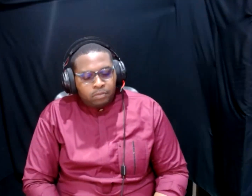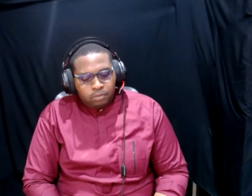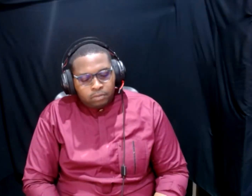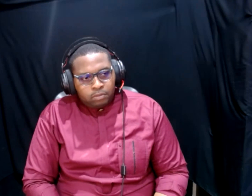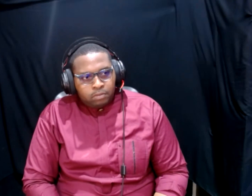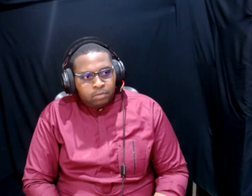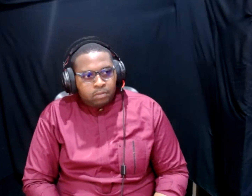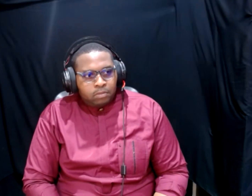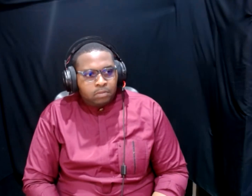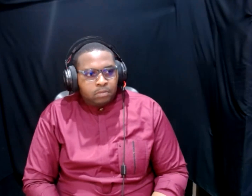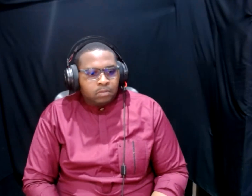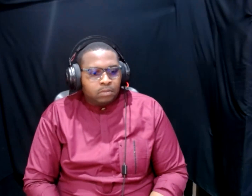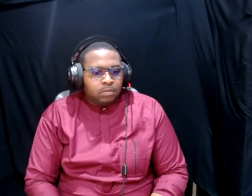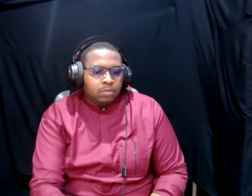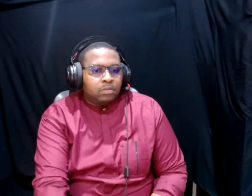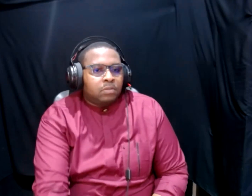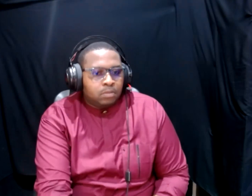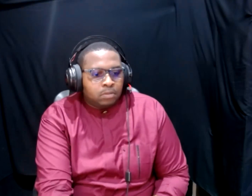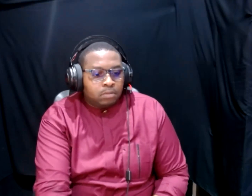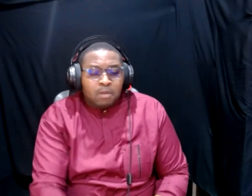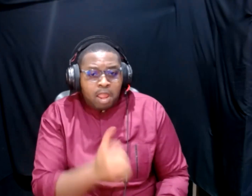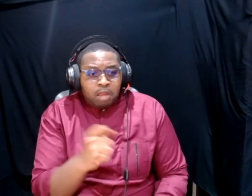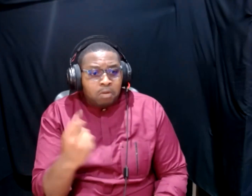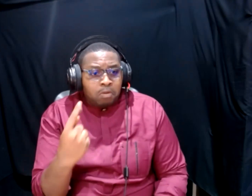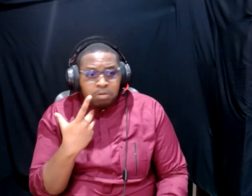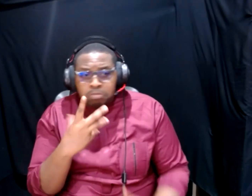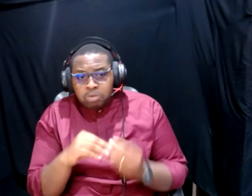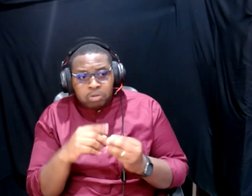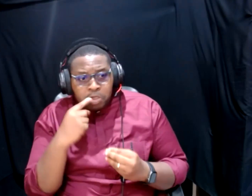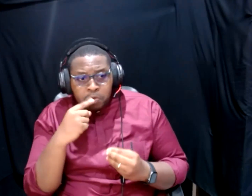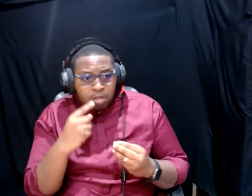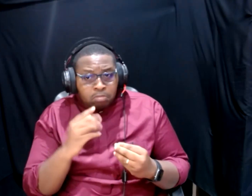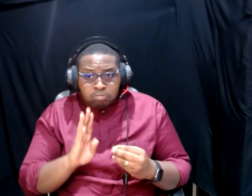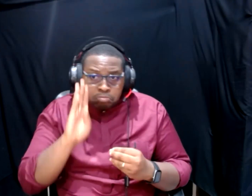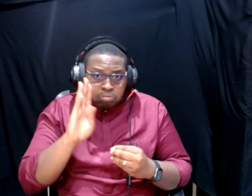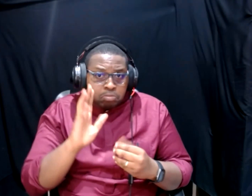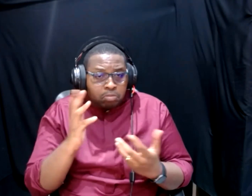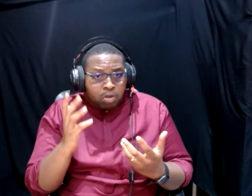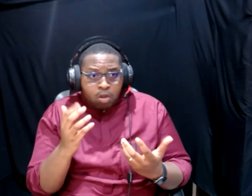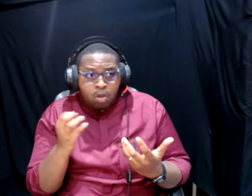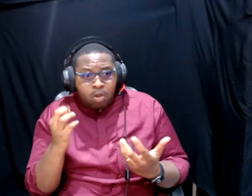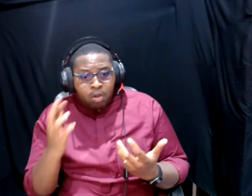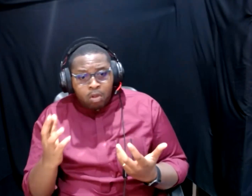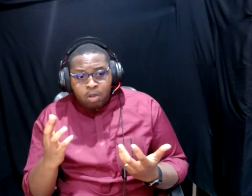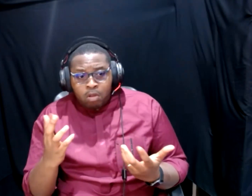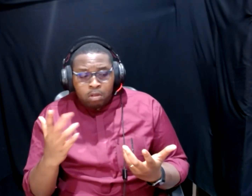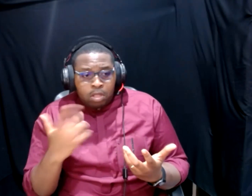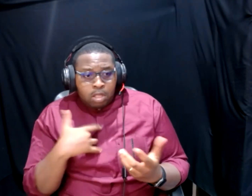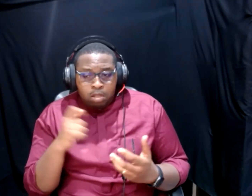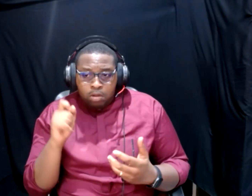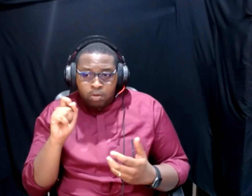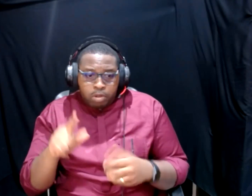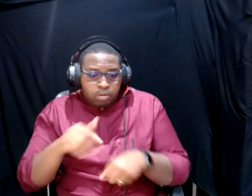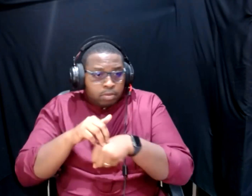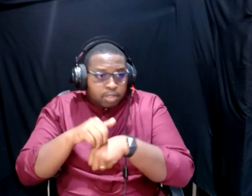Great. Anyone else has a comment or question? Feel free to raise your hand to speak, or you can drop your question or